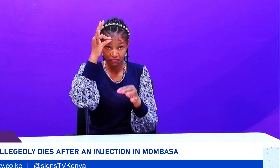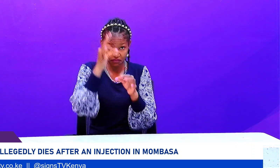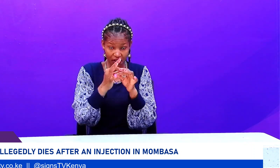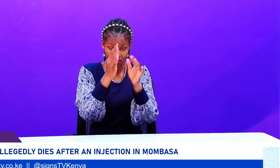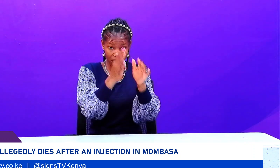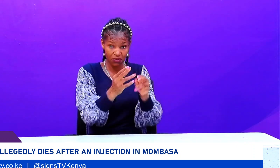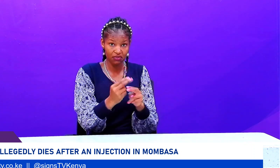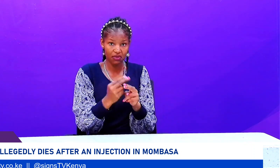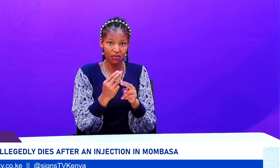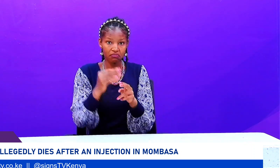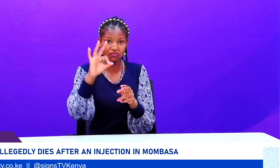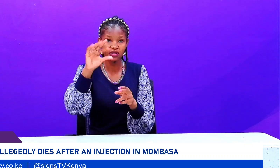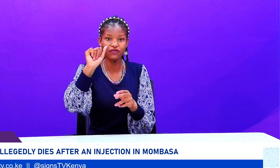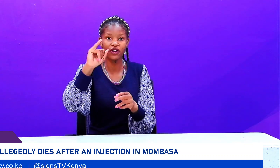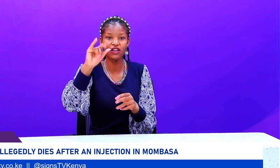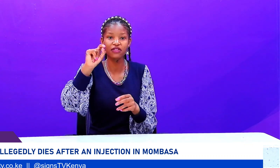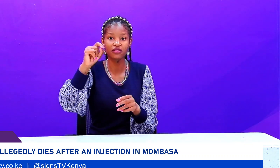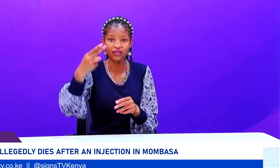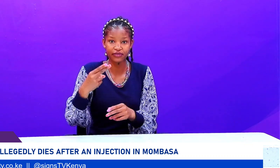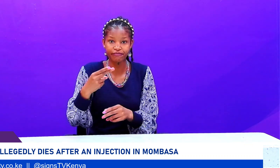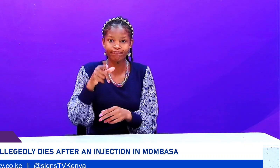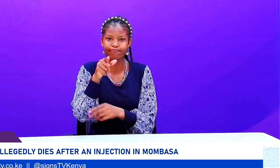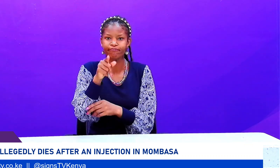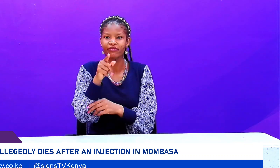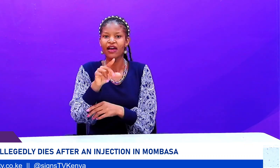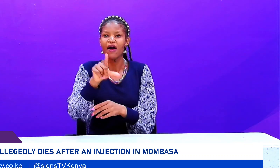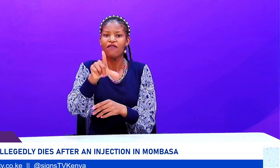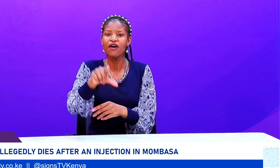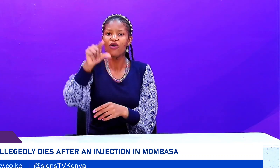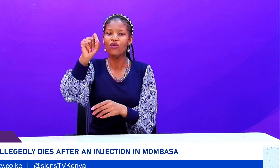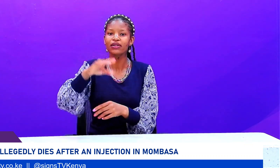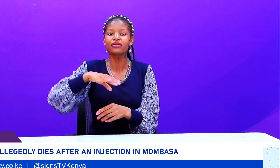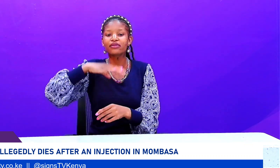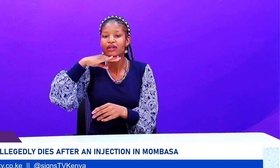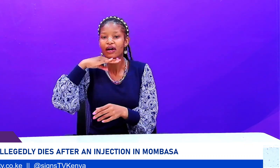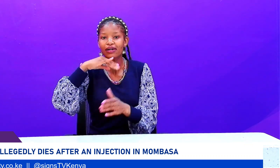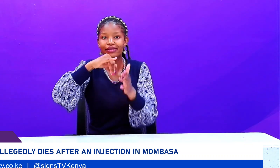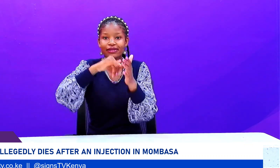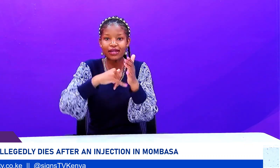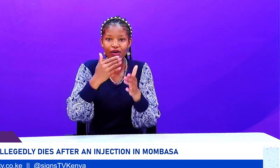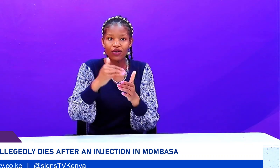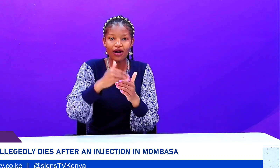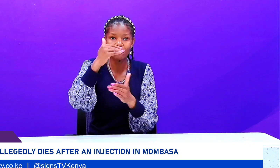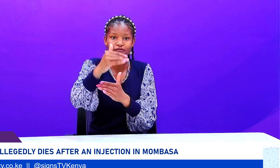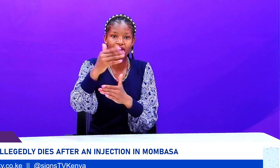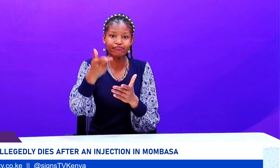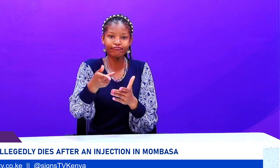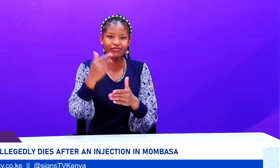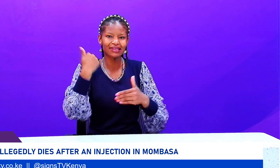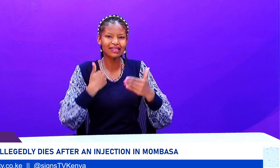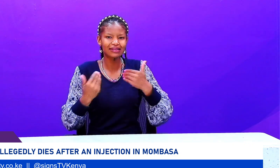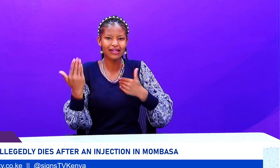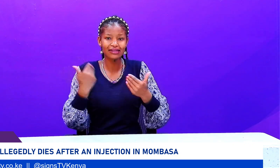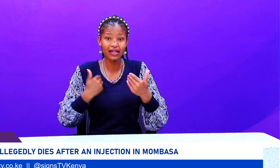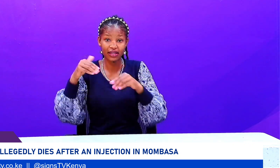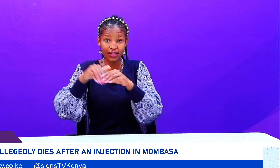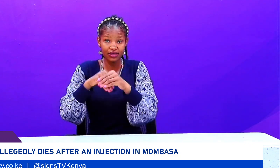found dead just after an injection in the Coast General Hospital at